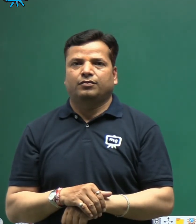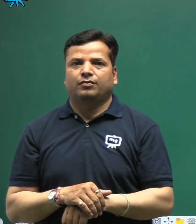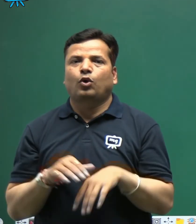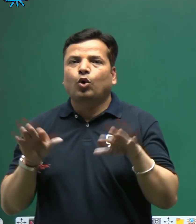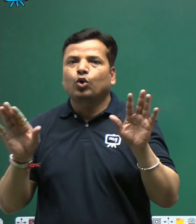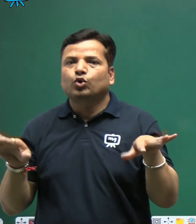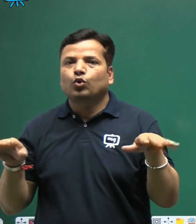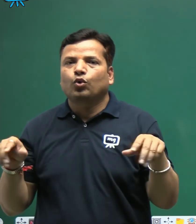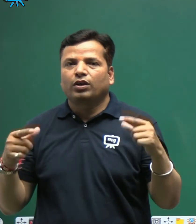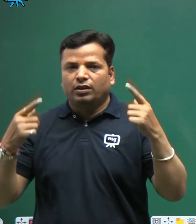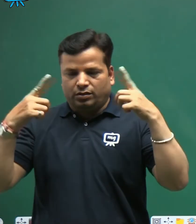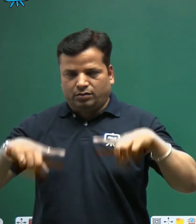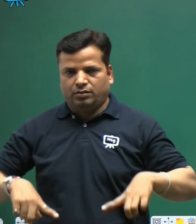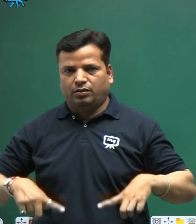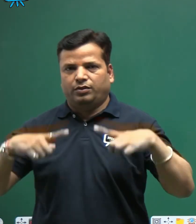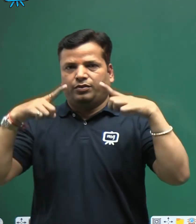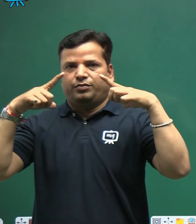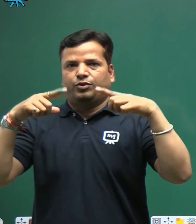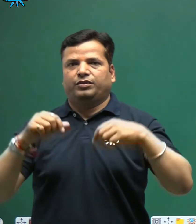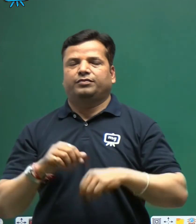swallow's body.